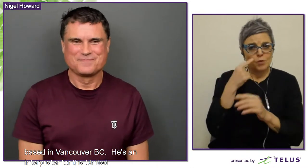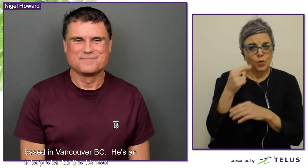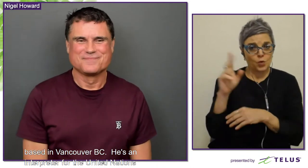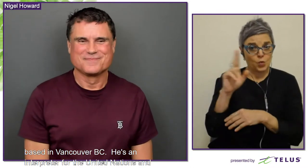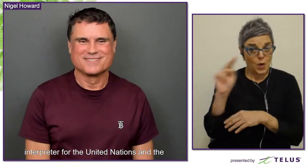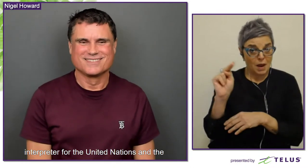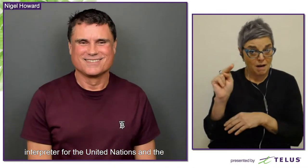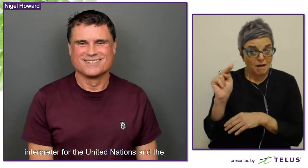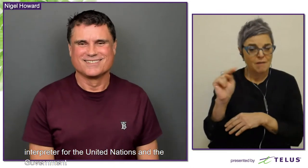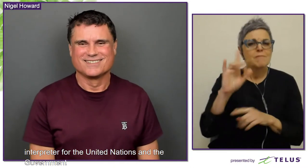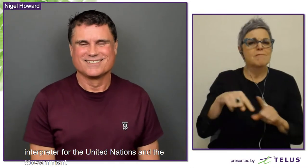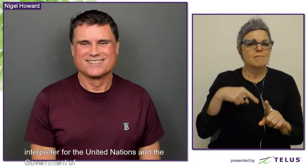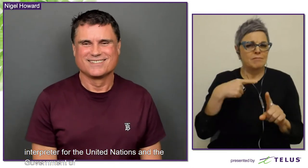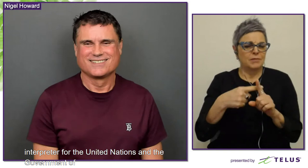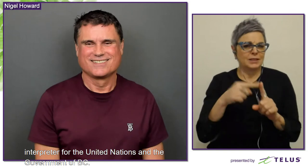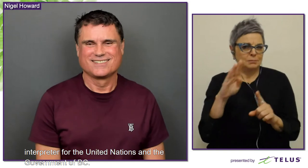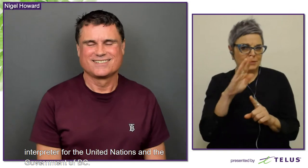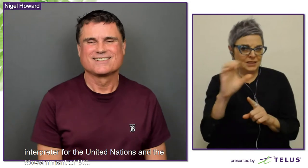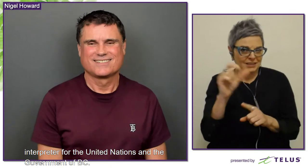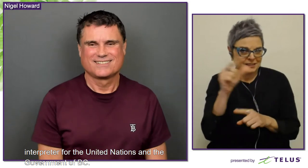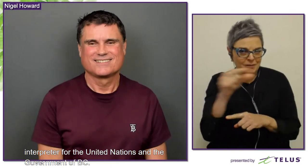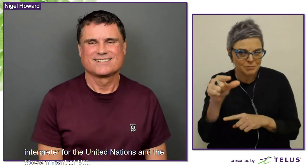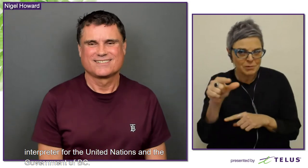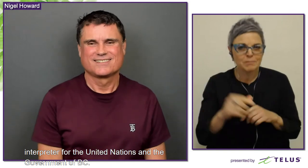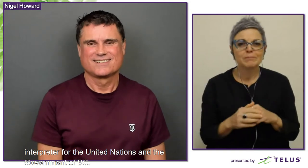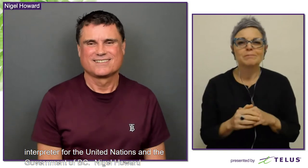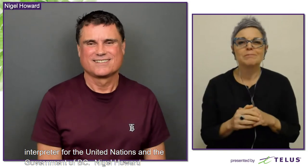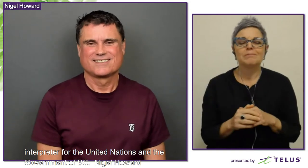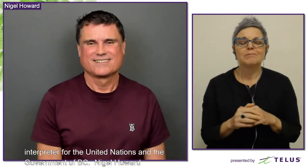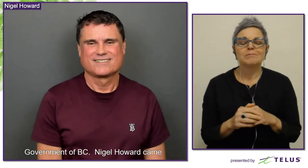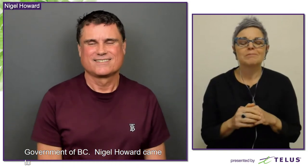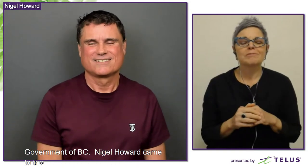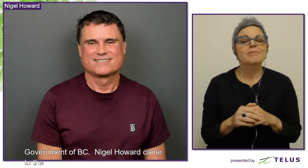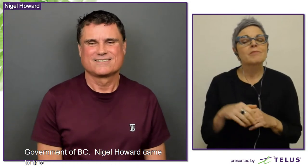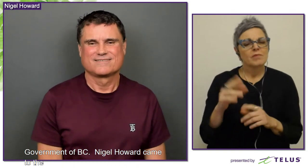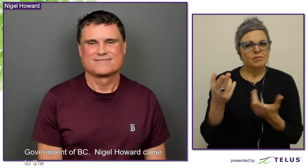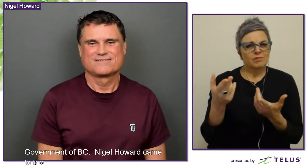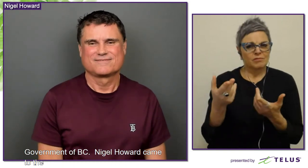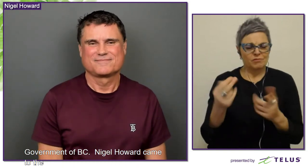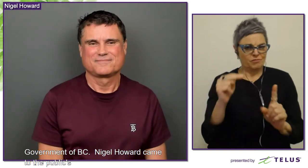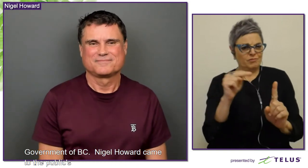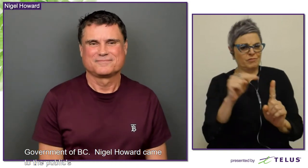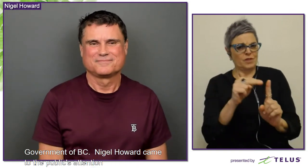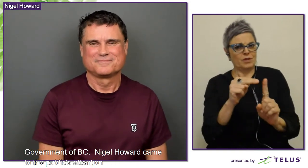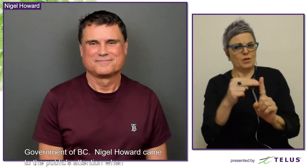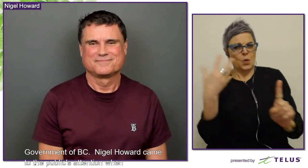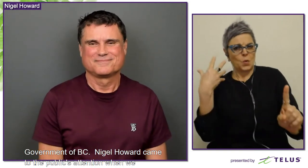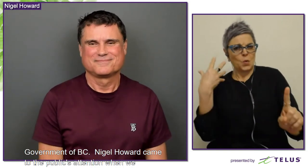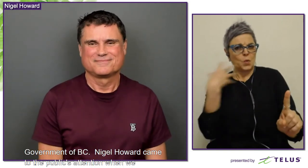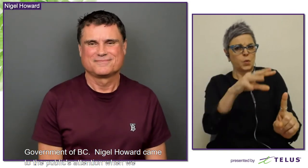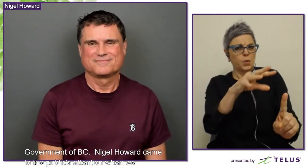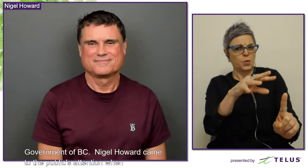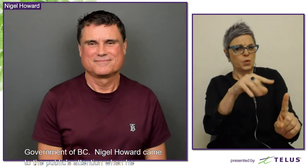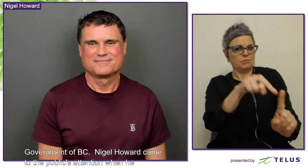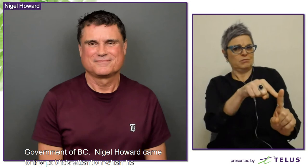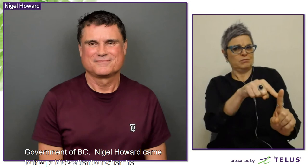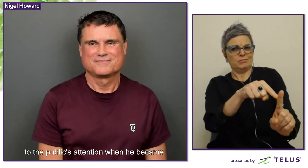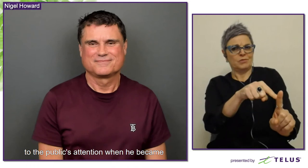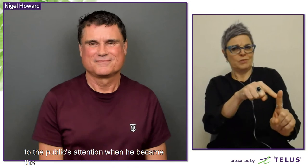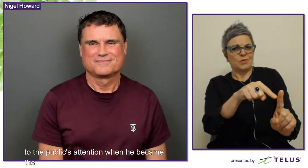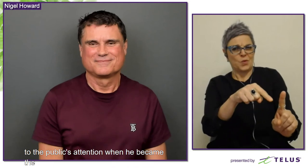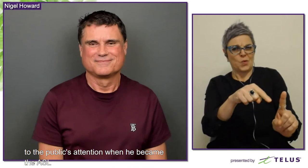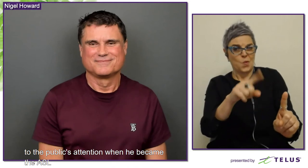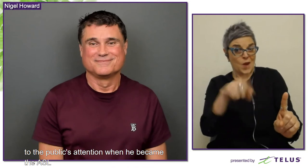Columbia. Nigel Howard came to the public's attention when he became the ASL interpreter for British